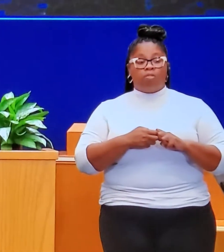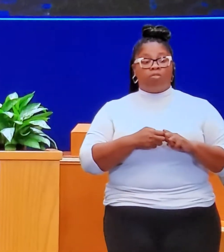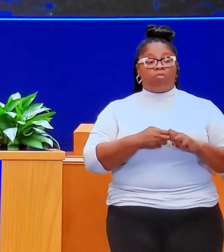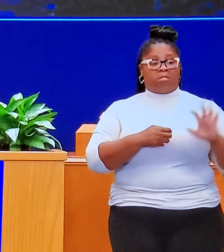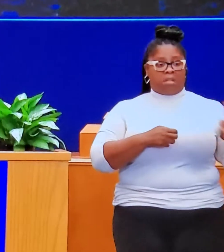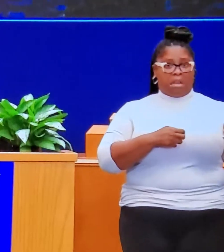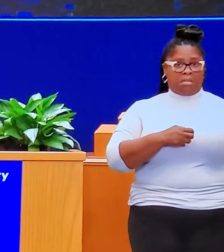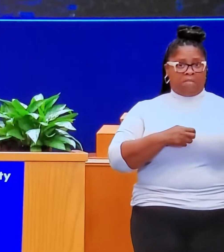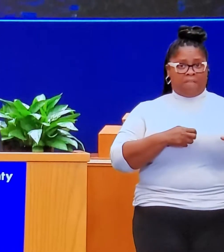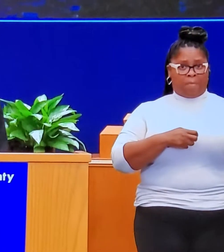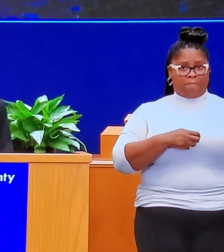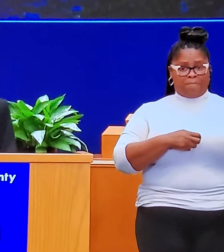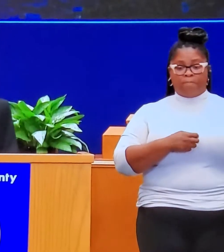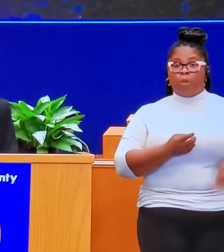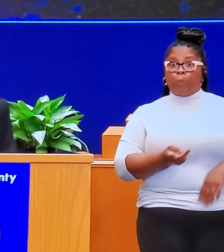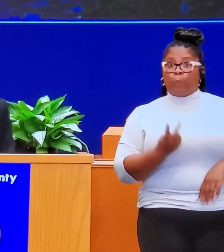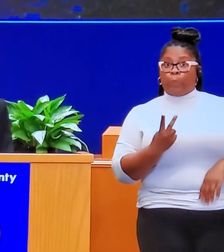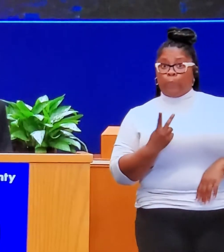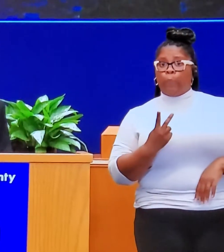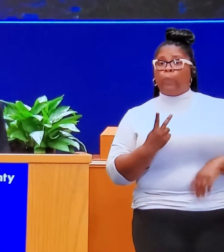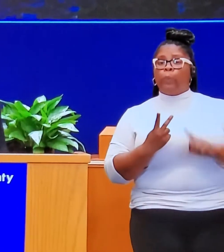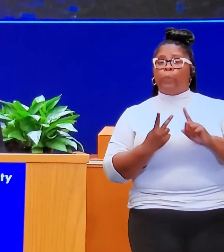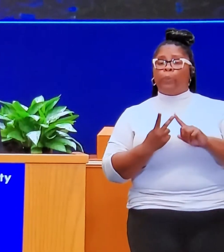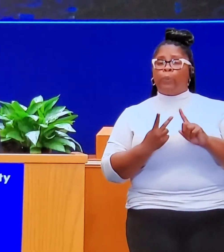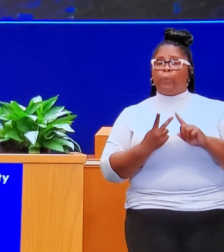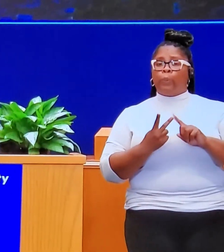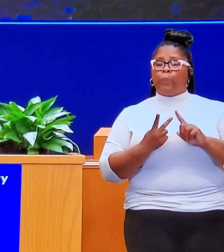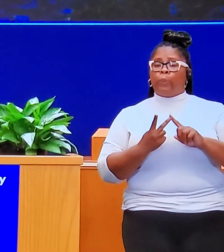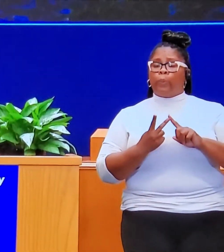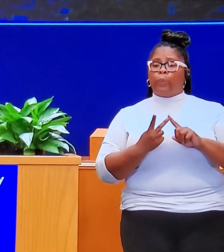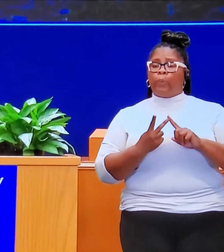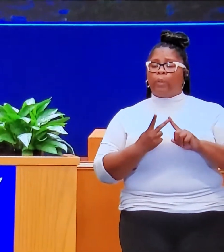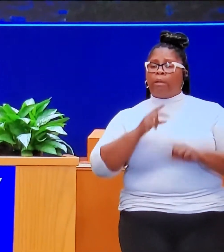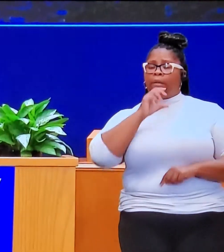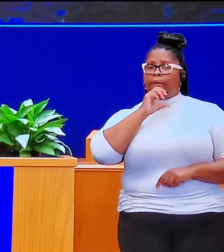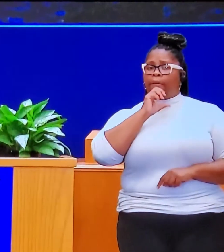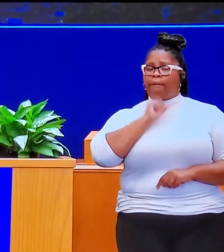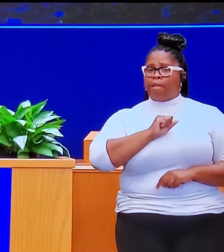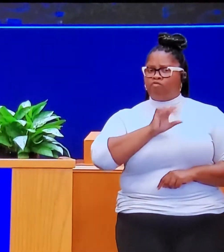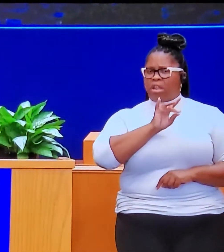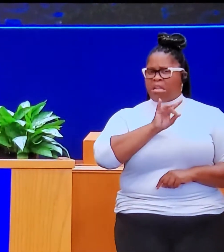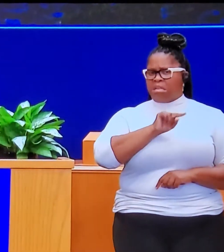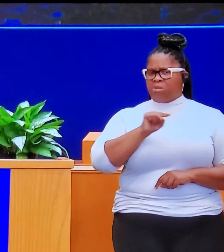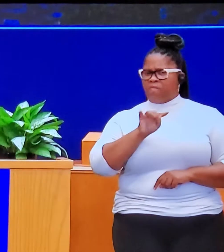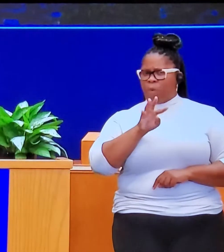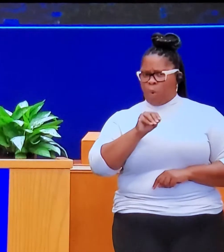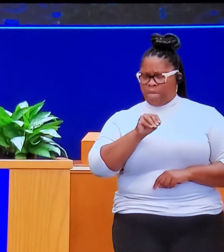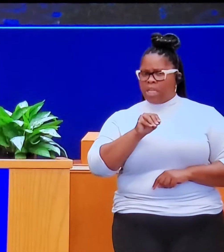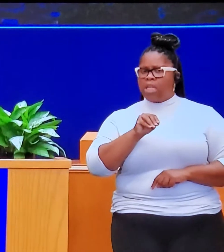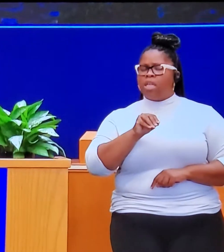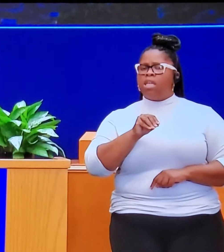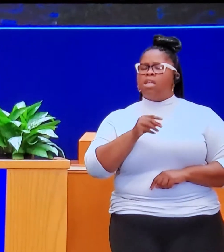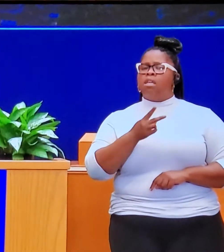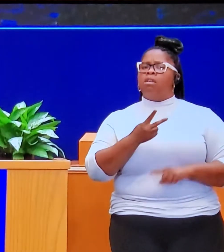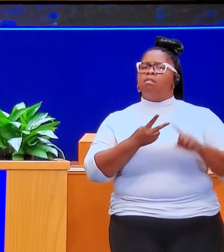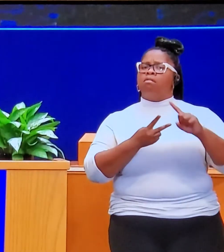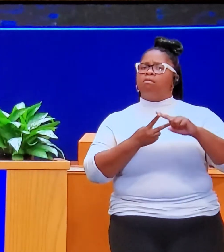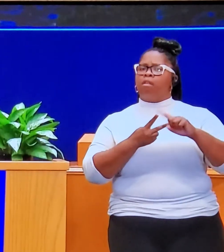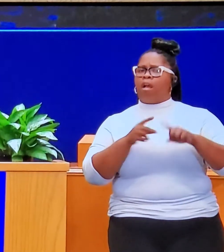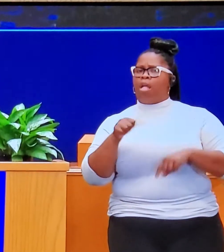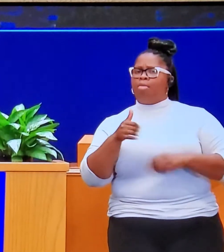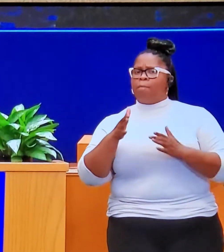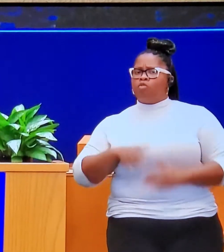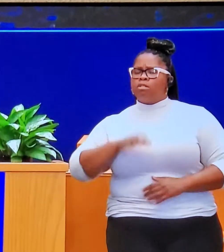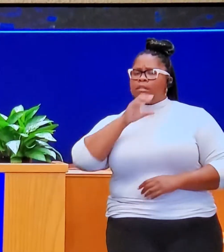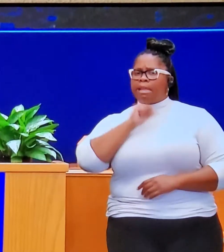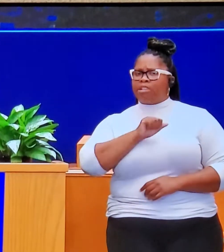occurred among people who were younger. One person who was between the ages of 18 and 40, and the other person was